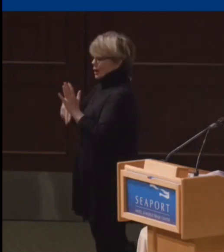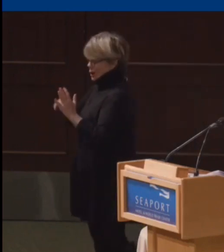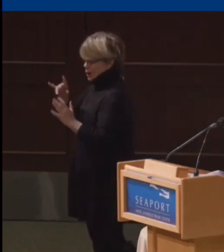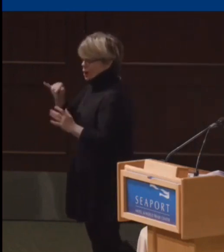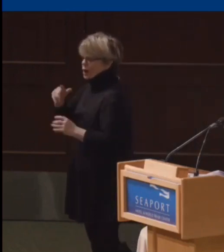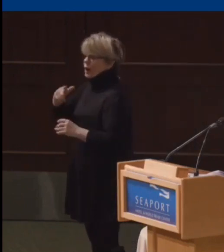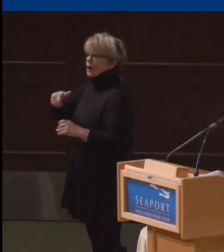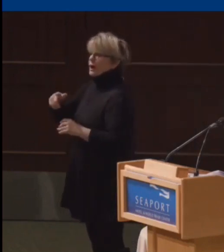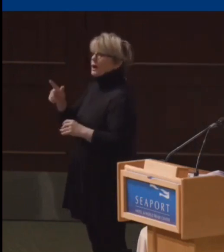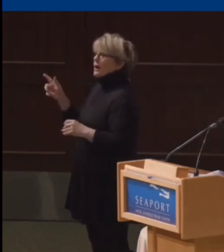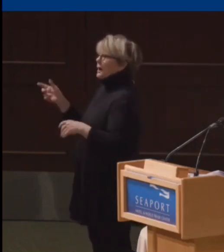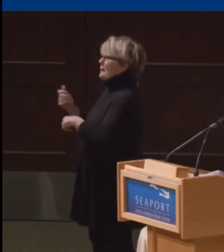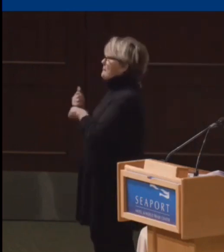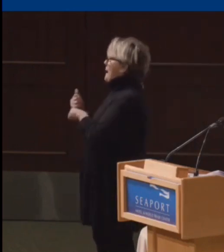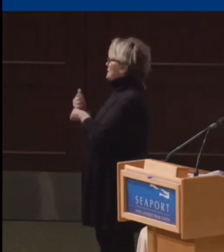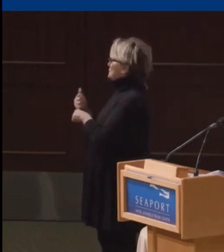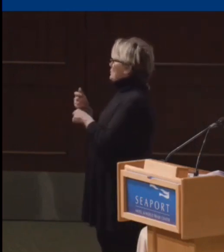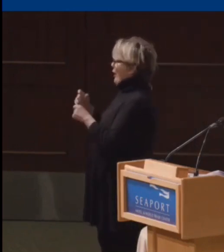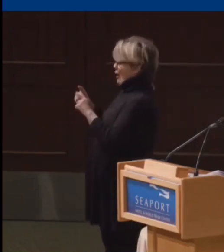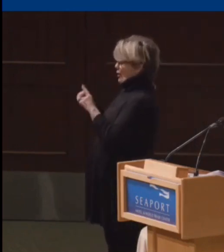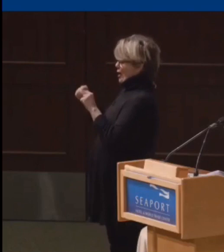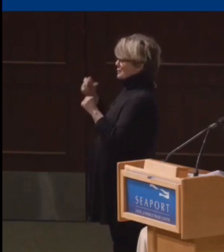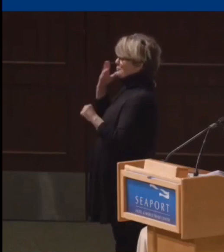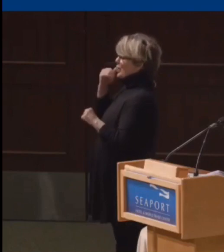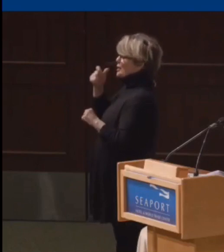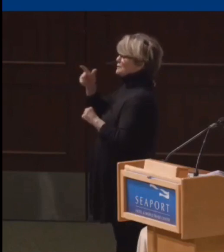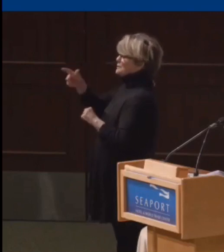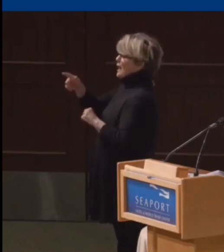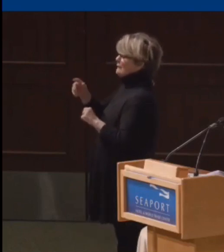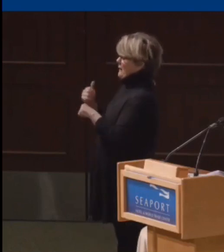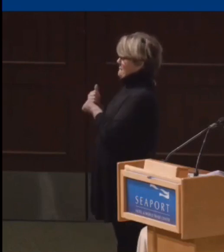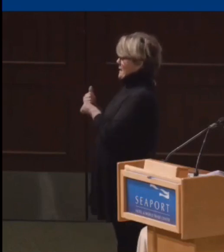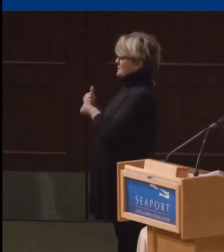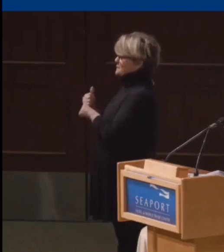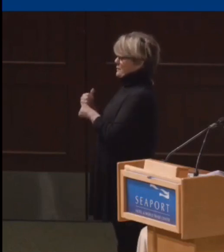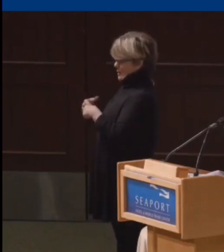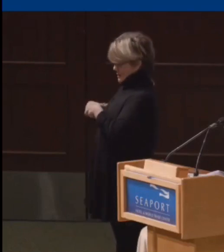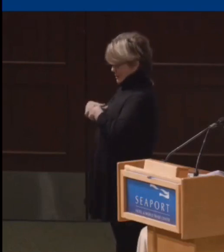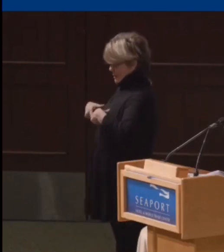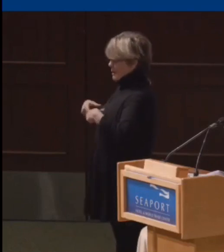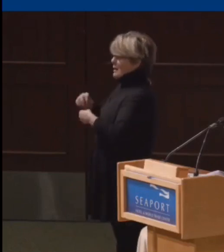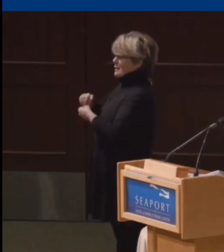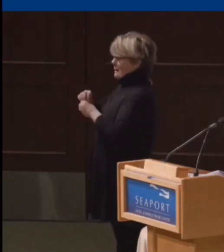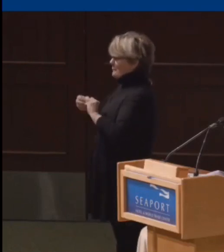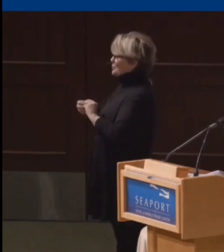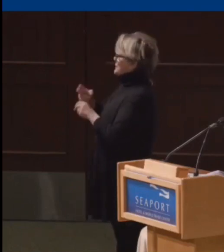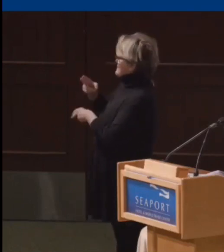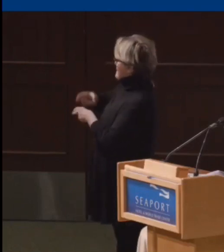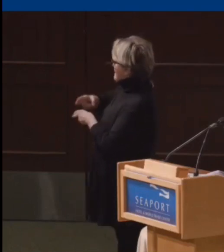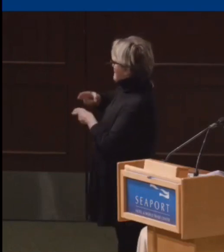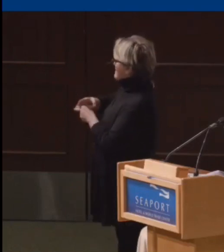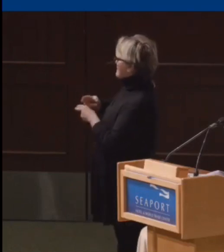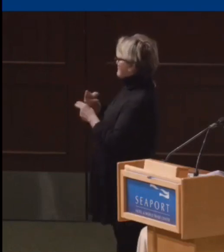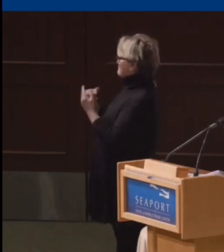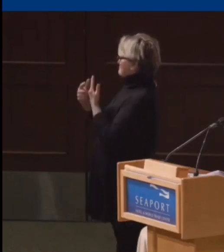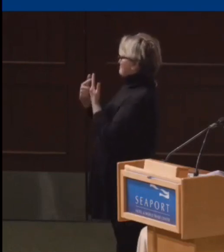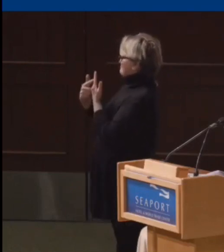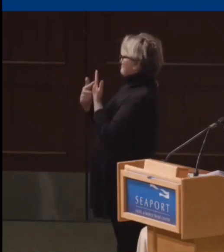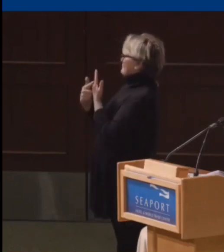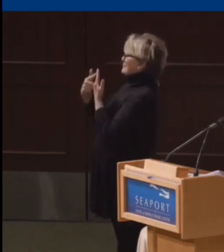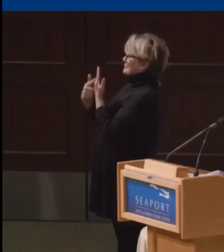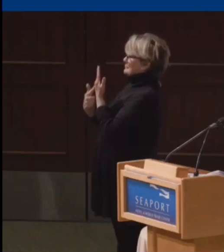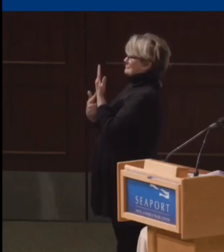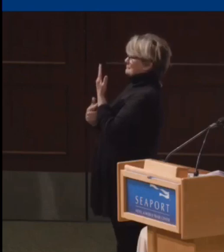baseball cards because of the players' numbers, stats, and names. When I was five, my parents got me a